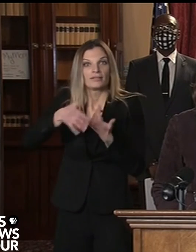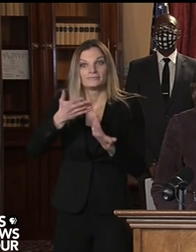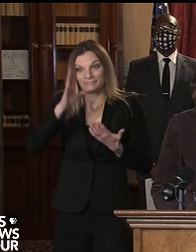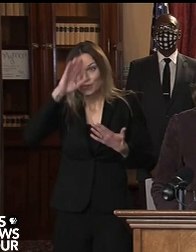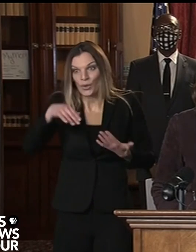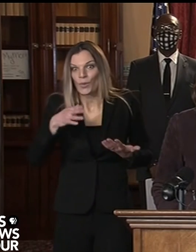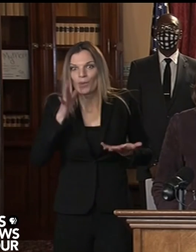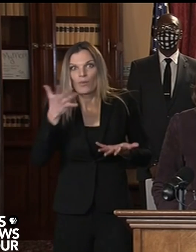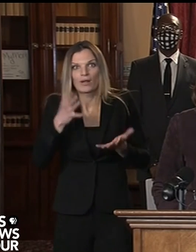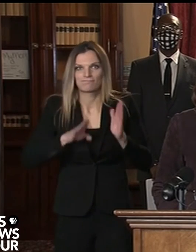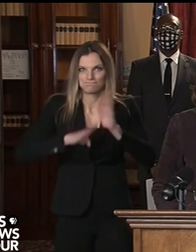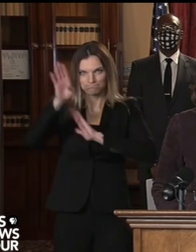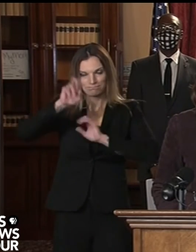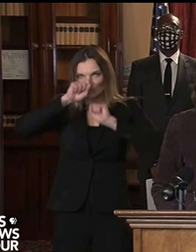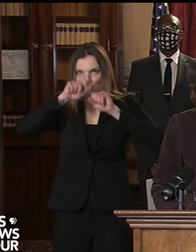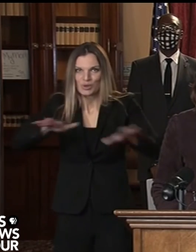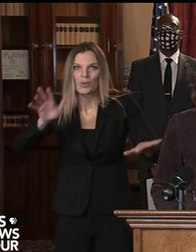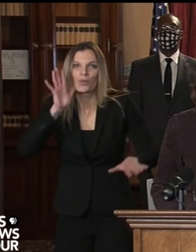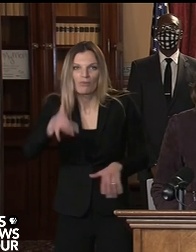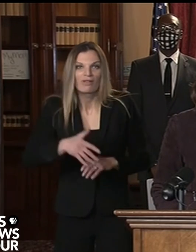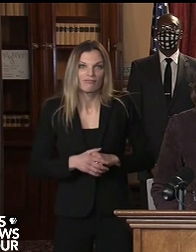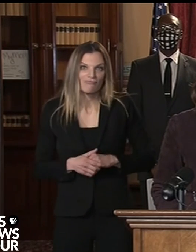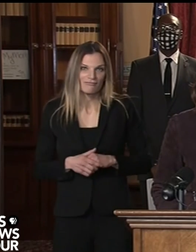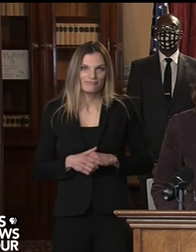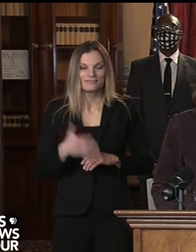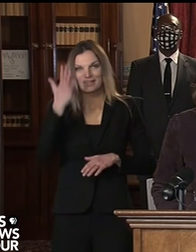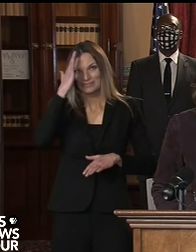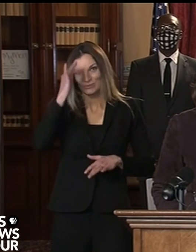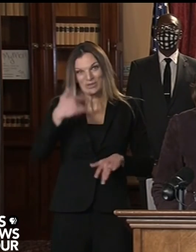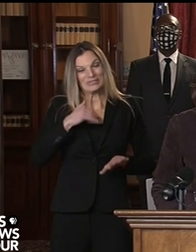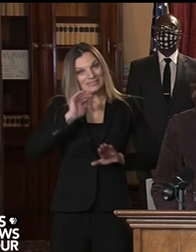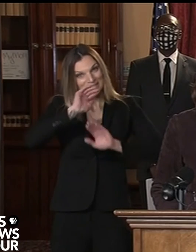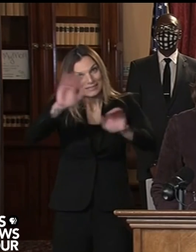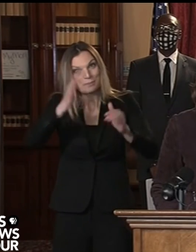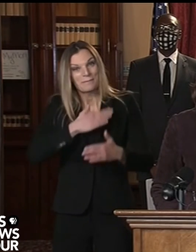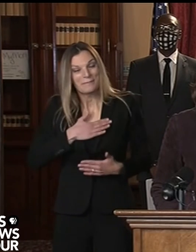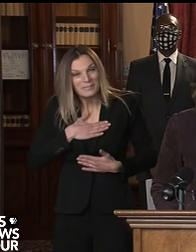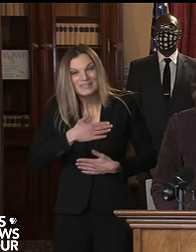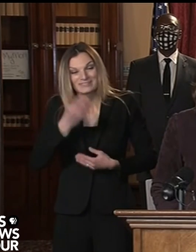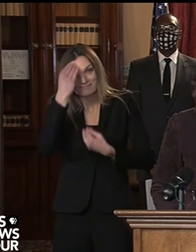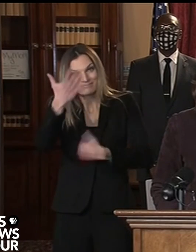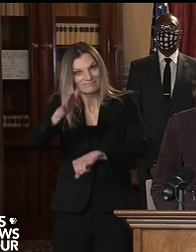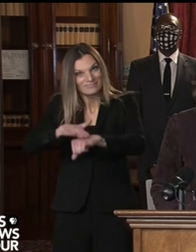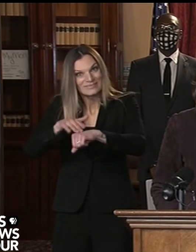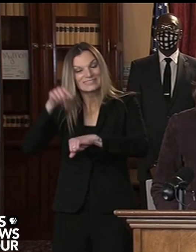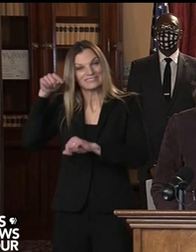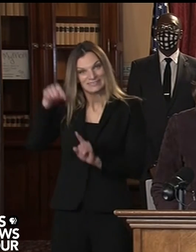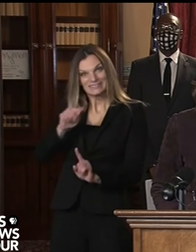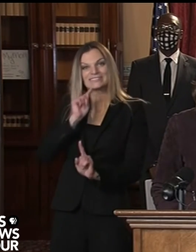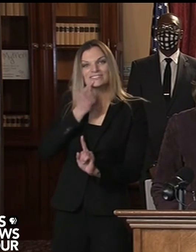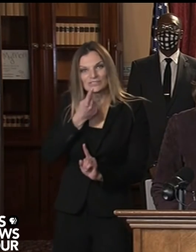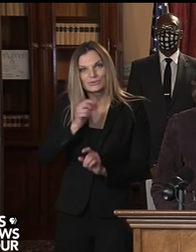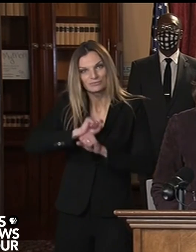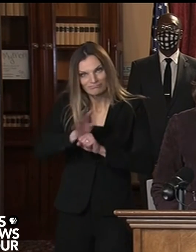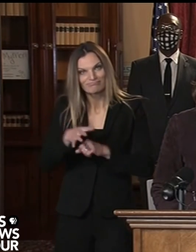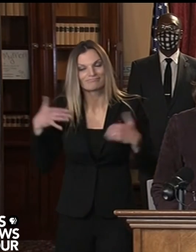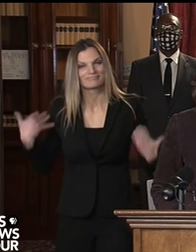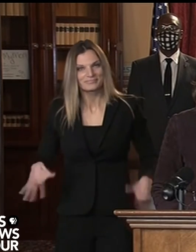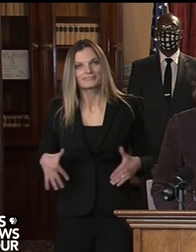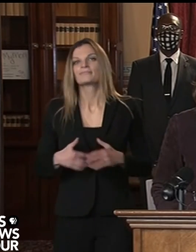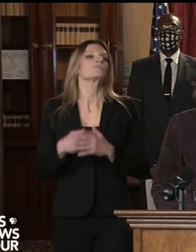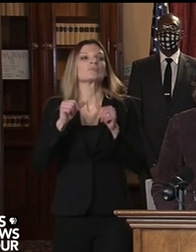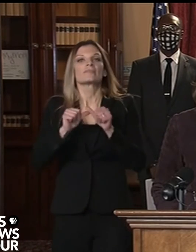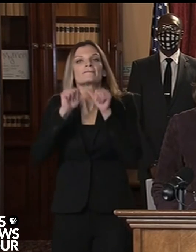events, sadly. That's why we're really encouraging people to take this seriously right now. As we look at the data, we're going to continue to look at